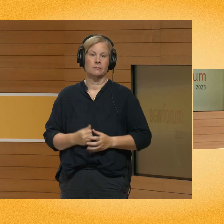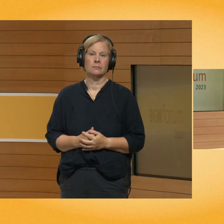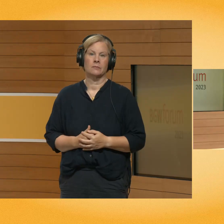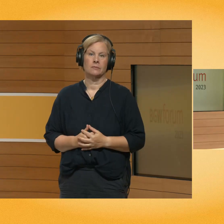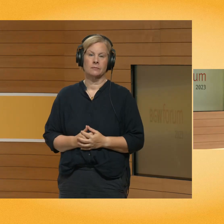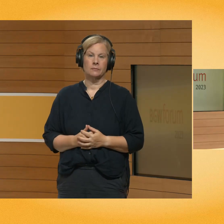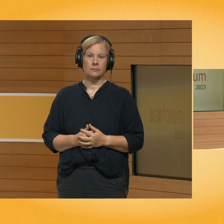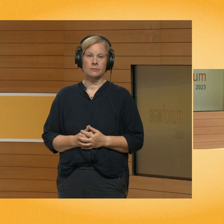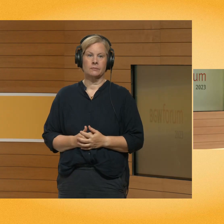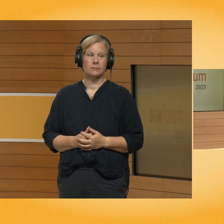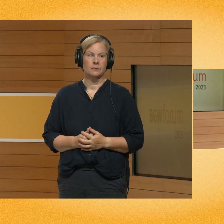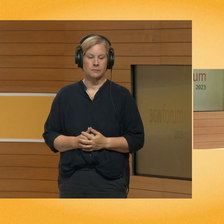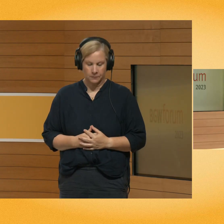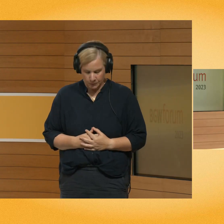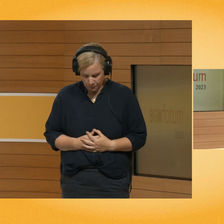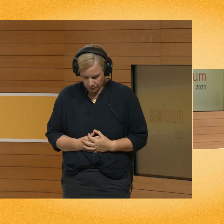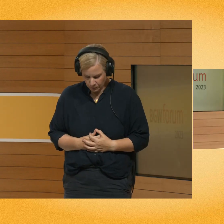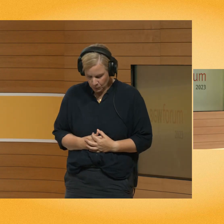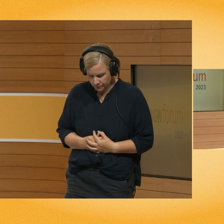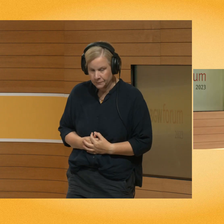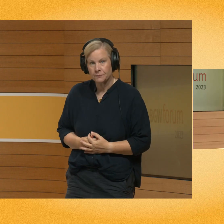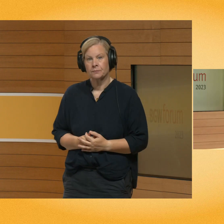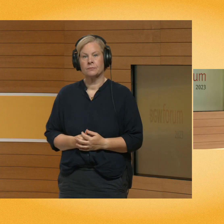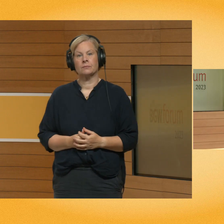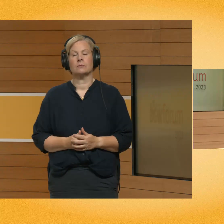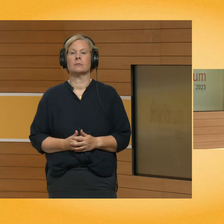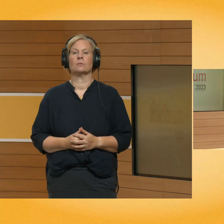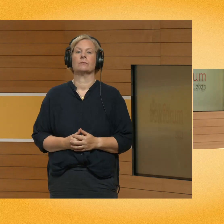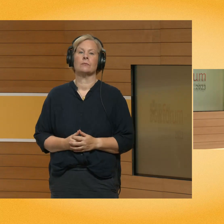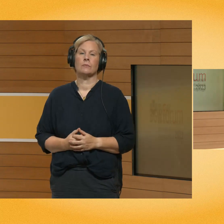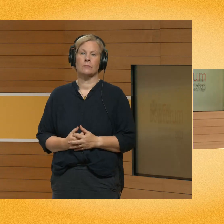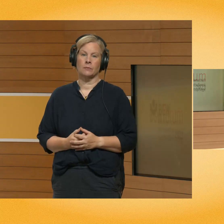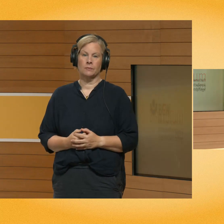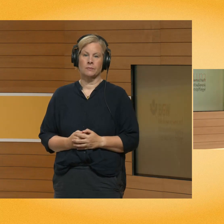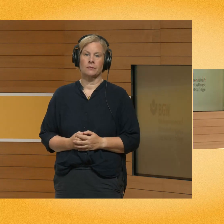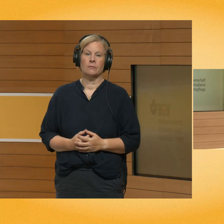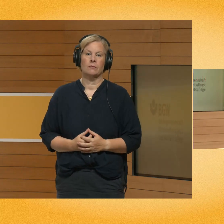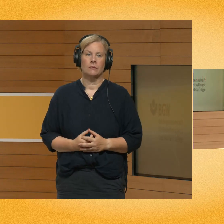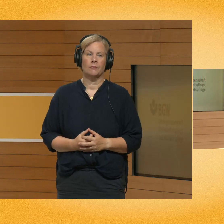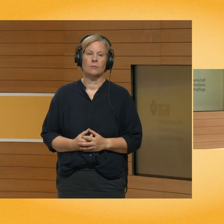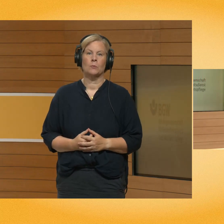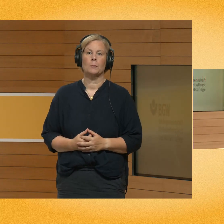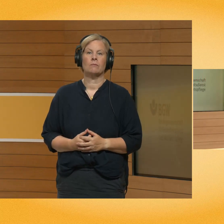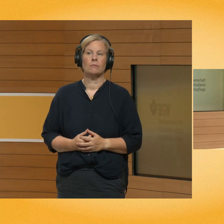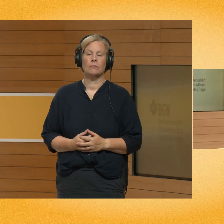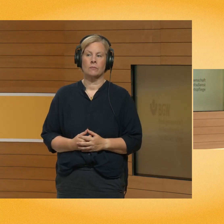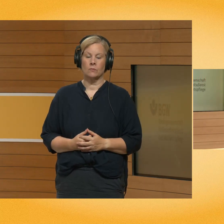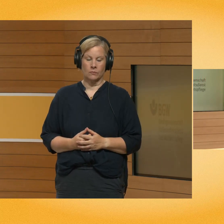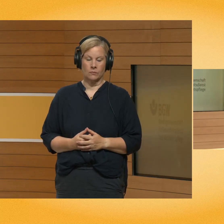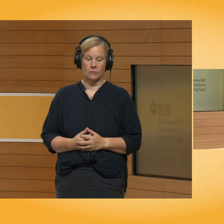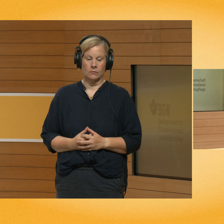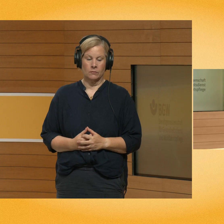have advanced practice nurses in the branch of mental health care and of critical care, and in these special areas we can